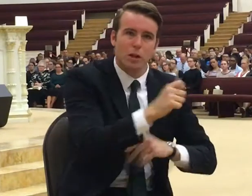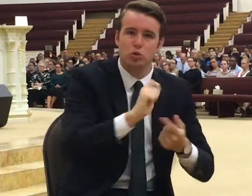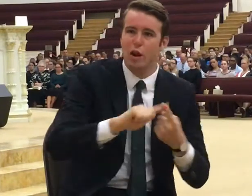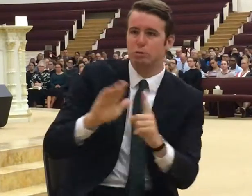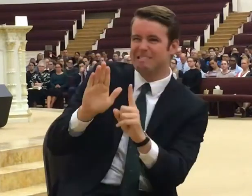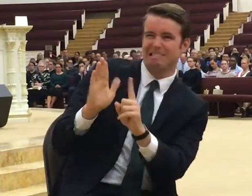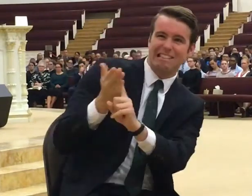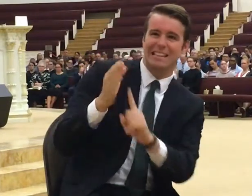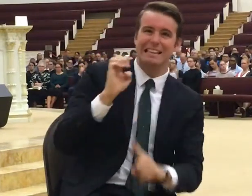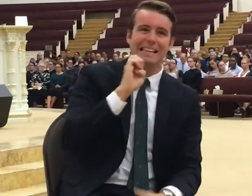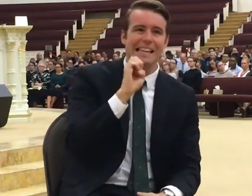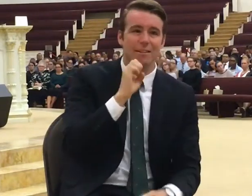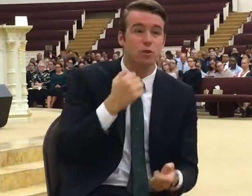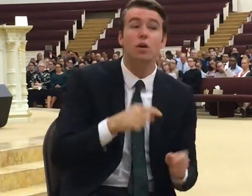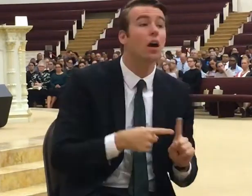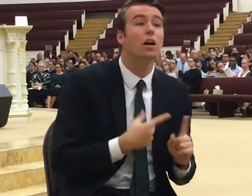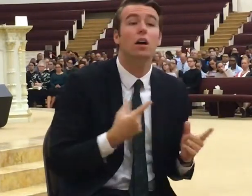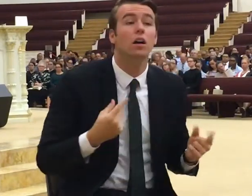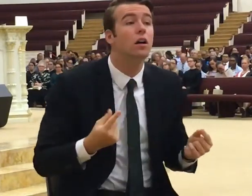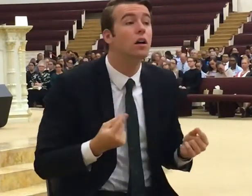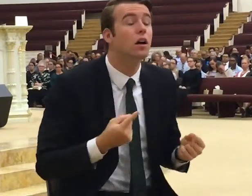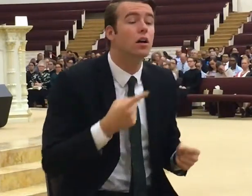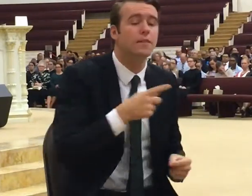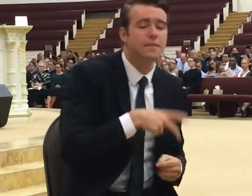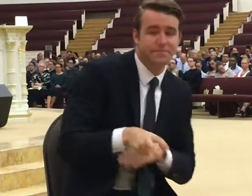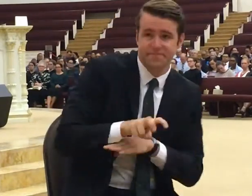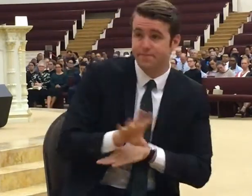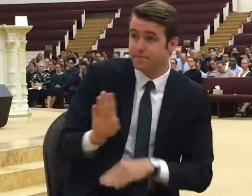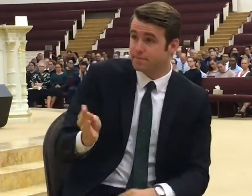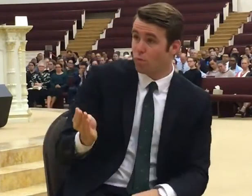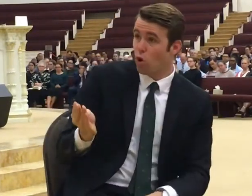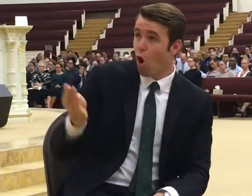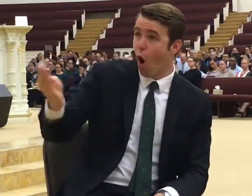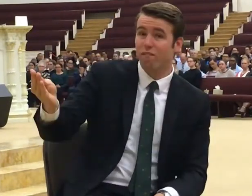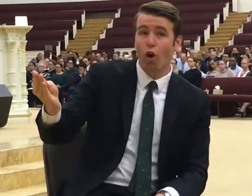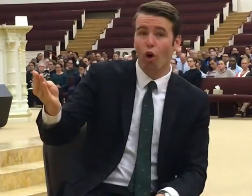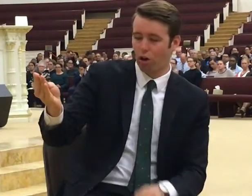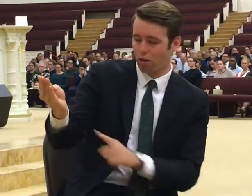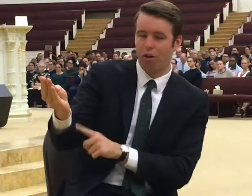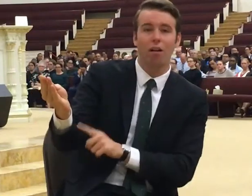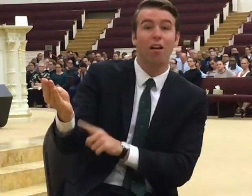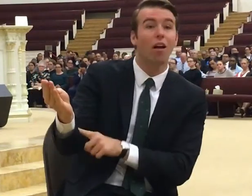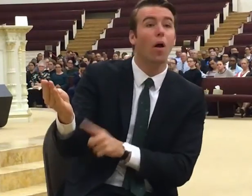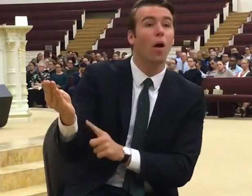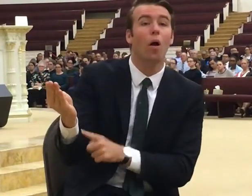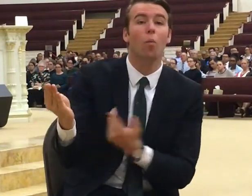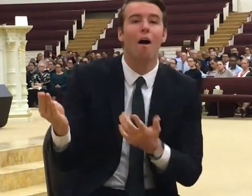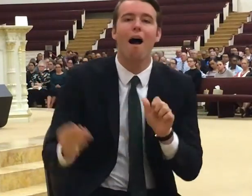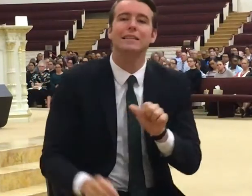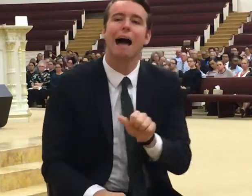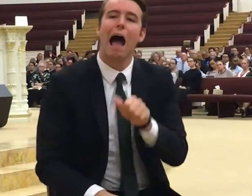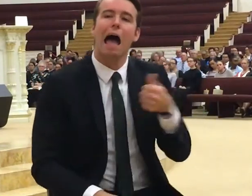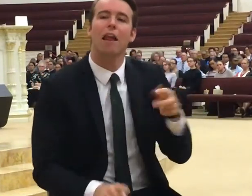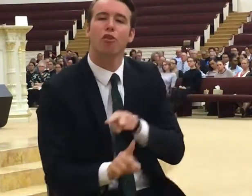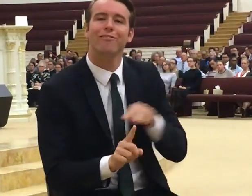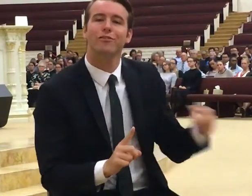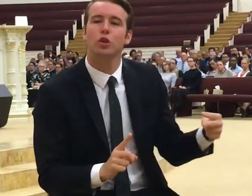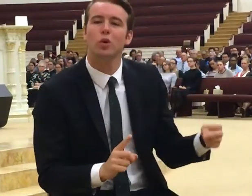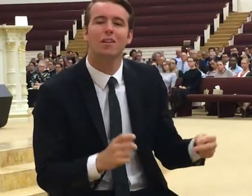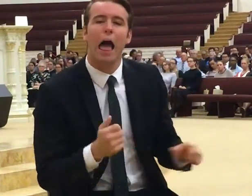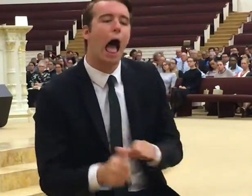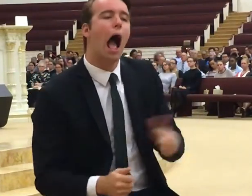beguile Eve. And what does he do? He offers another view. He offers an